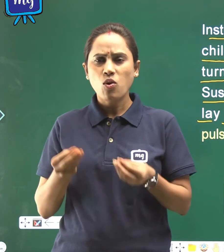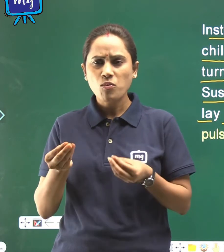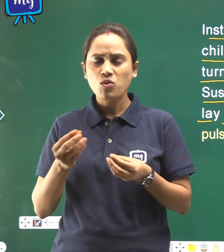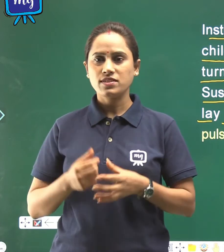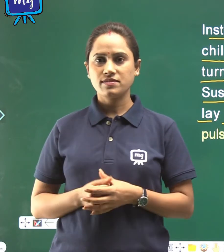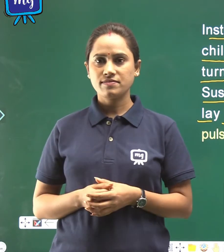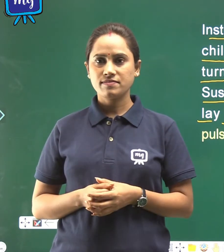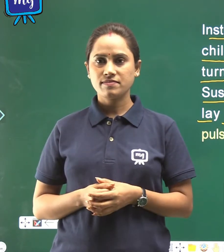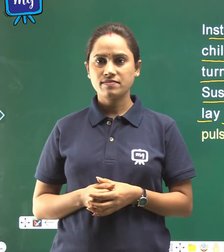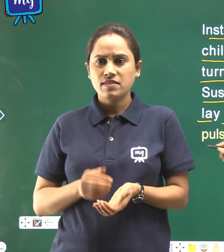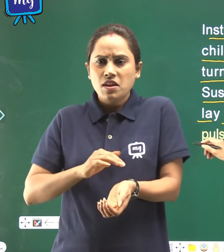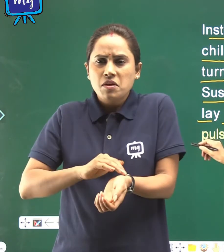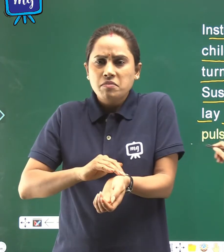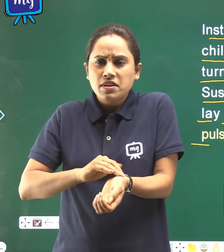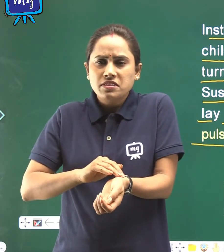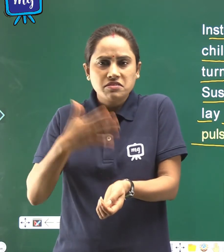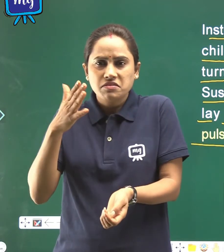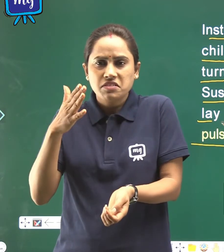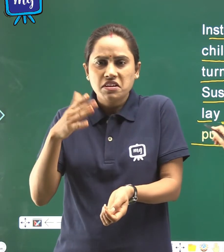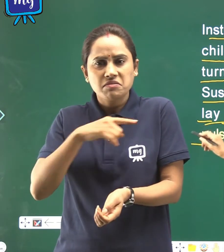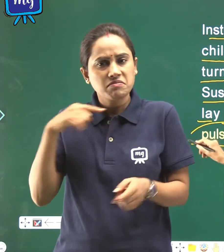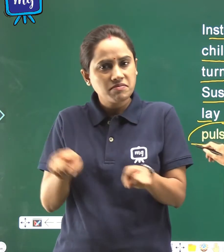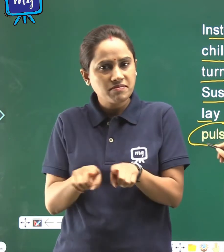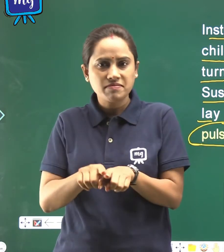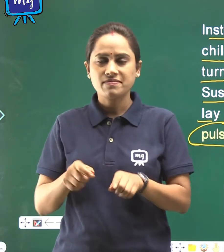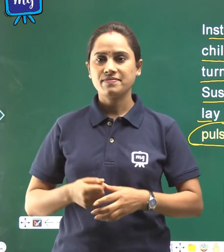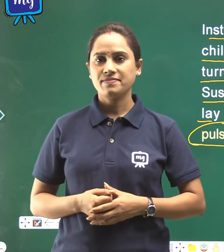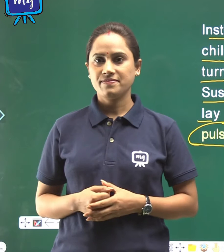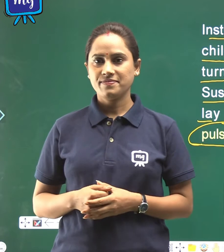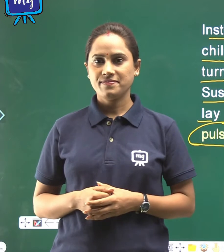almost pulseless.